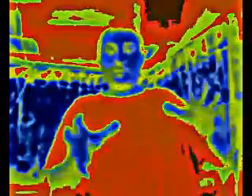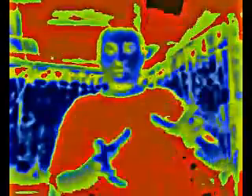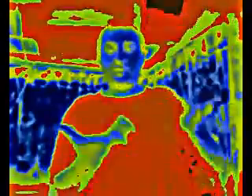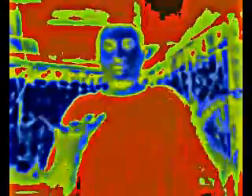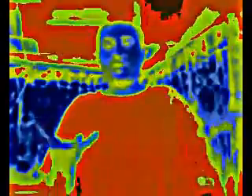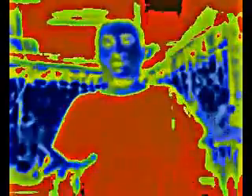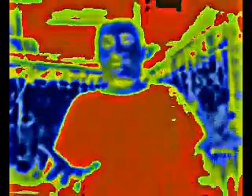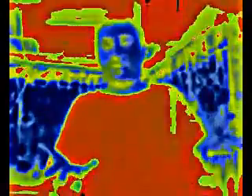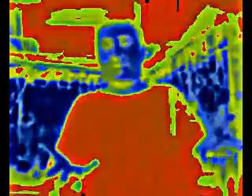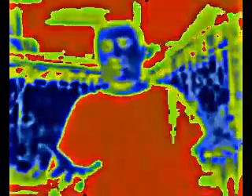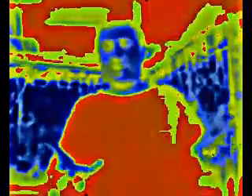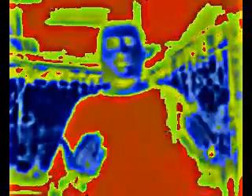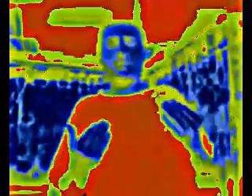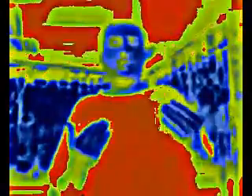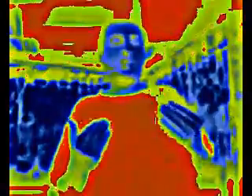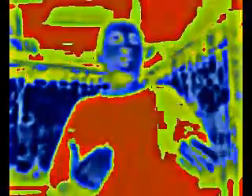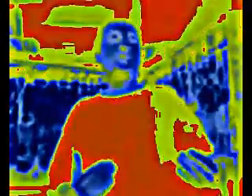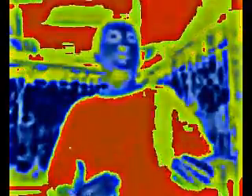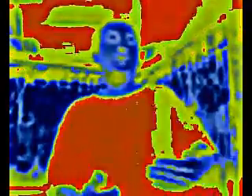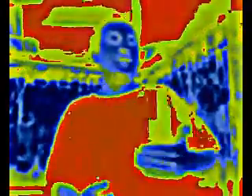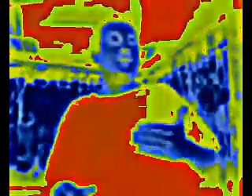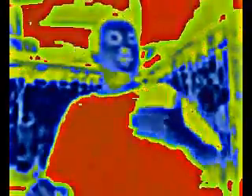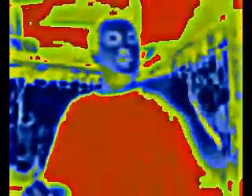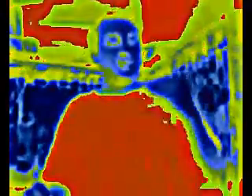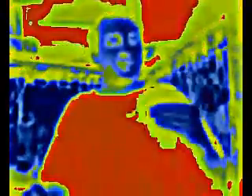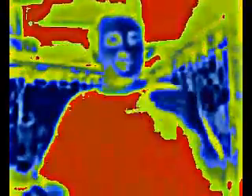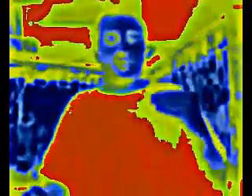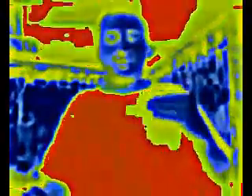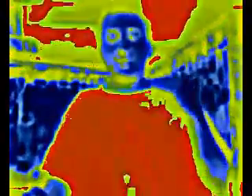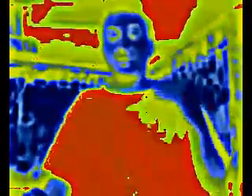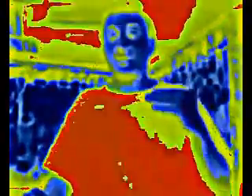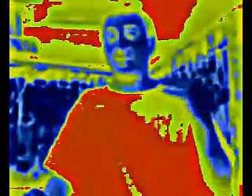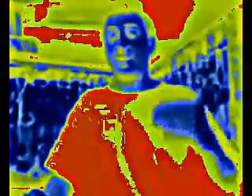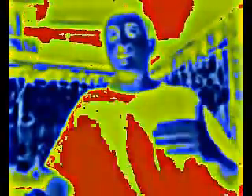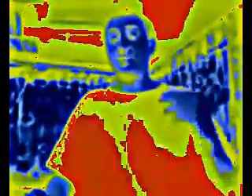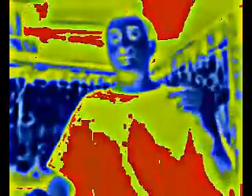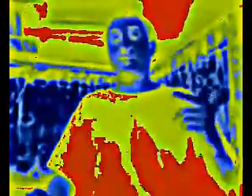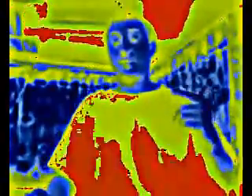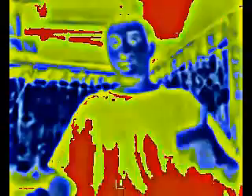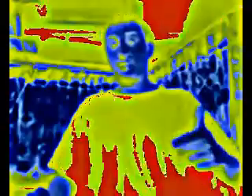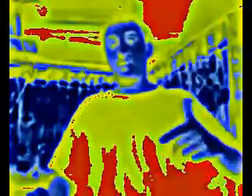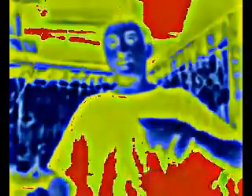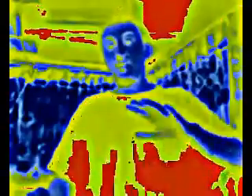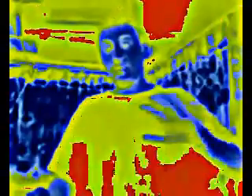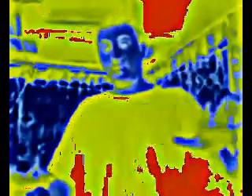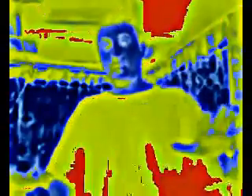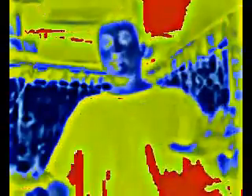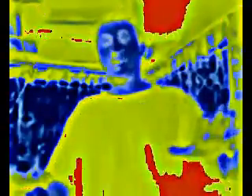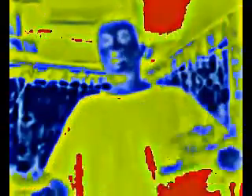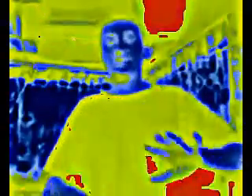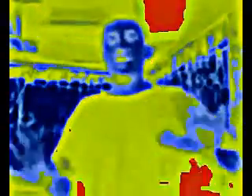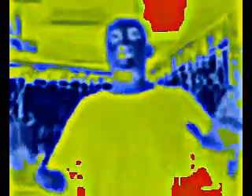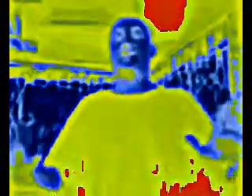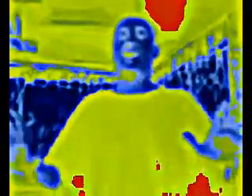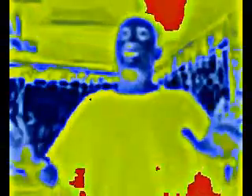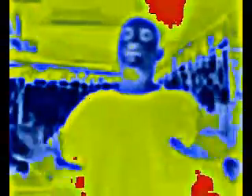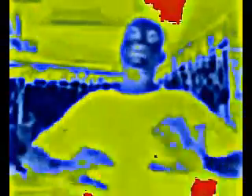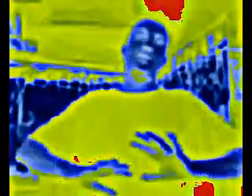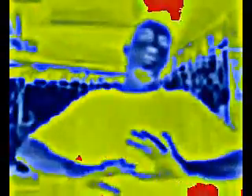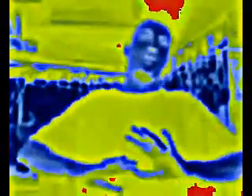just created out of fucking thin air. The judicial system in Kentucky is probably the most fucking corrupt of all the fucking branches. Hands down, without